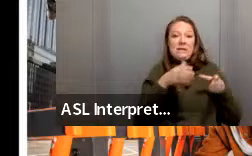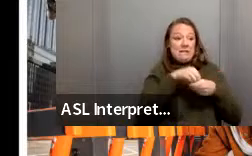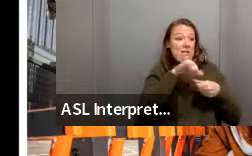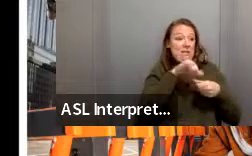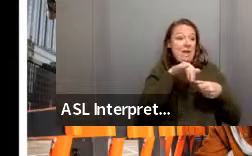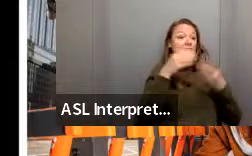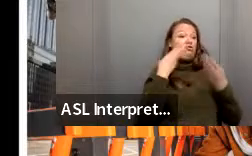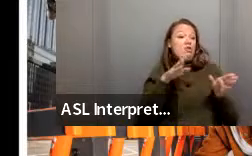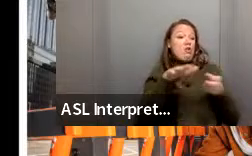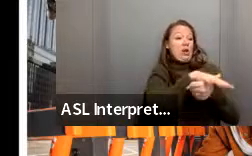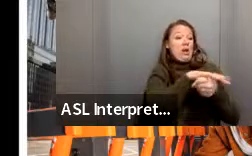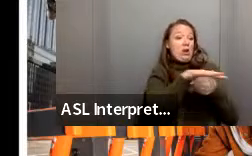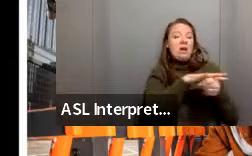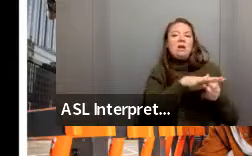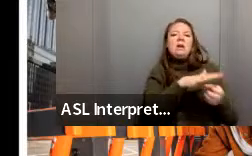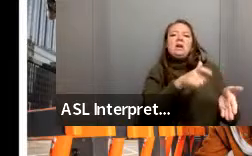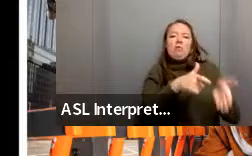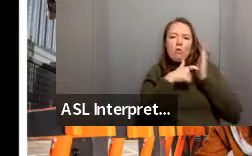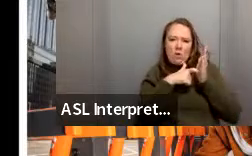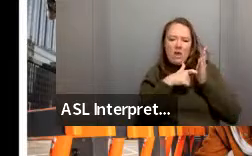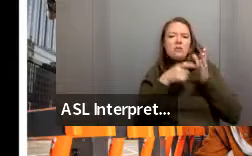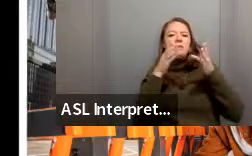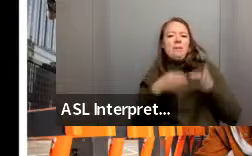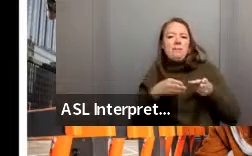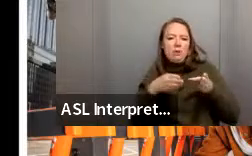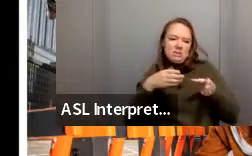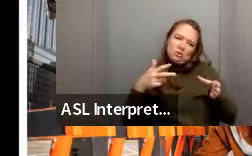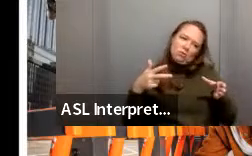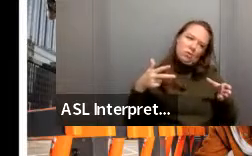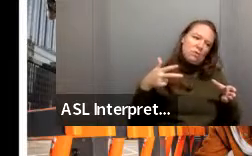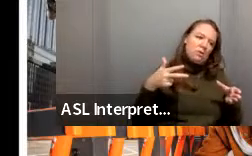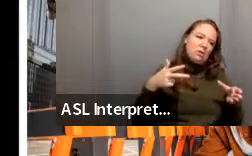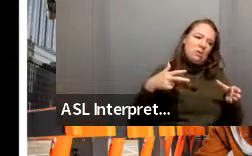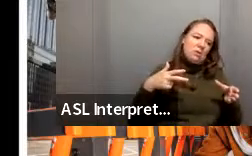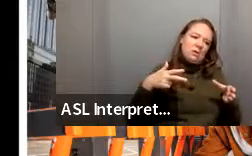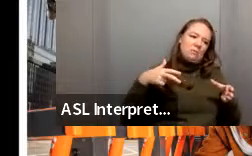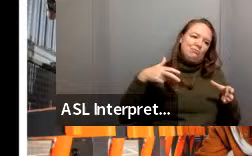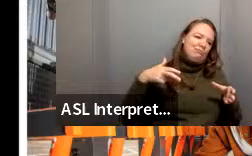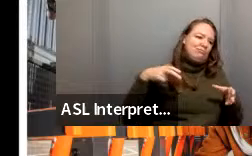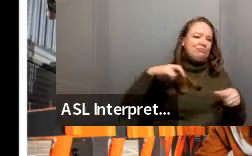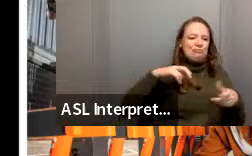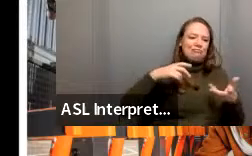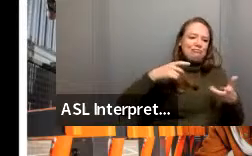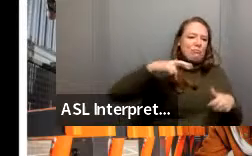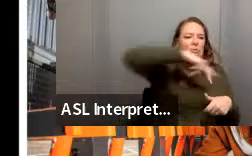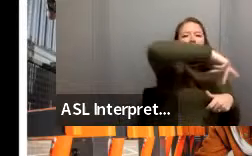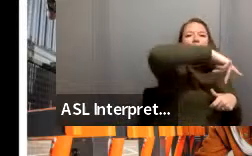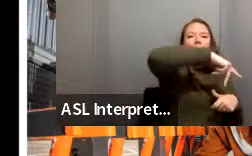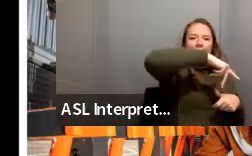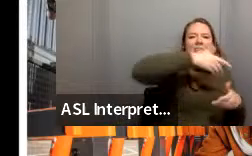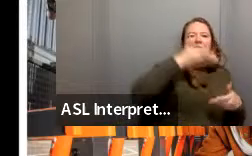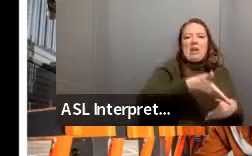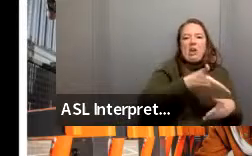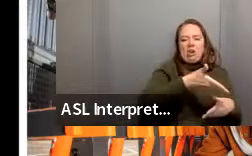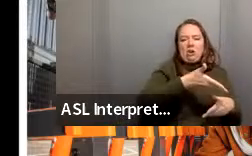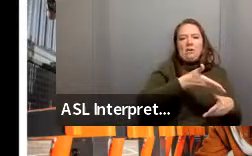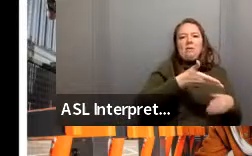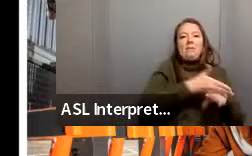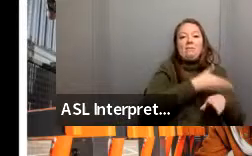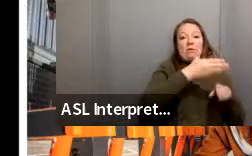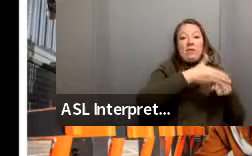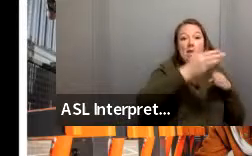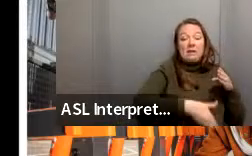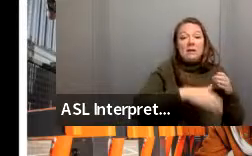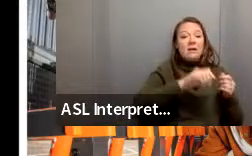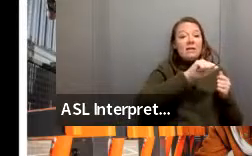it requires them to use those parking corrals before they can end their trip. That's something that the app can't do alone. We have a local team that you're